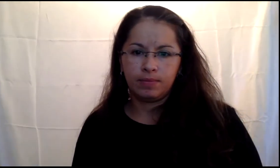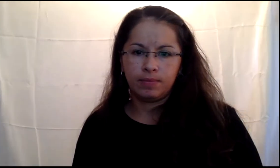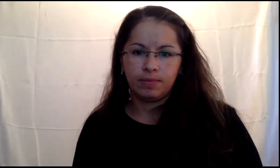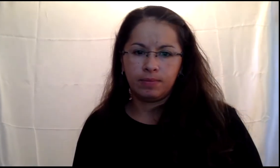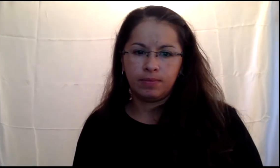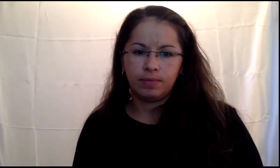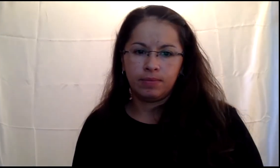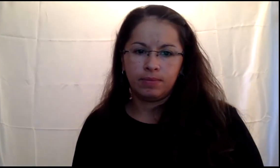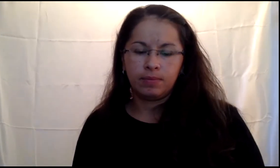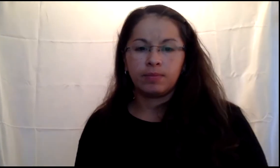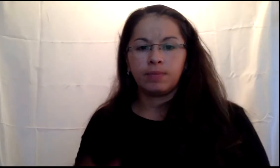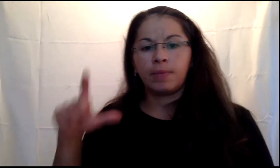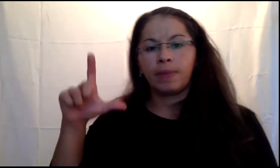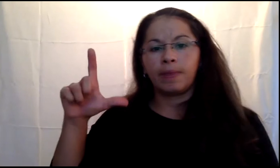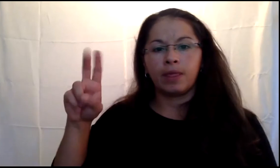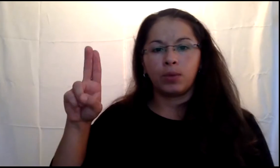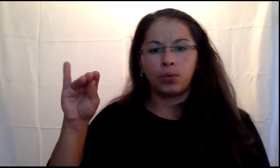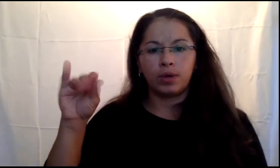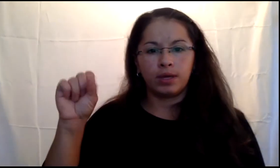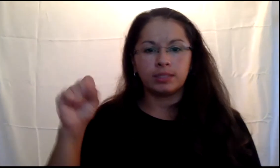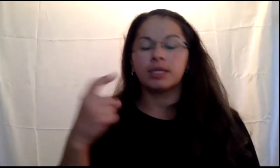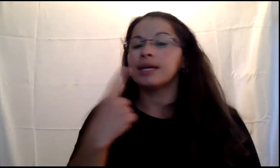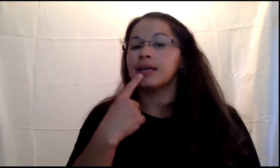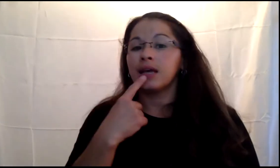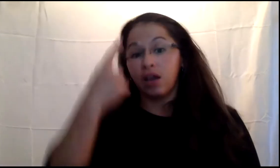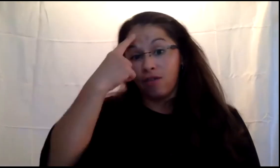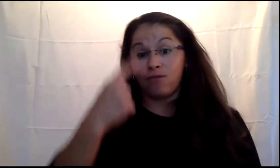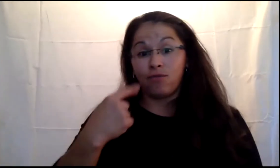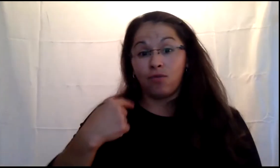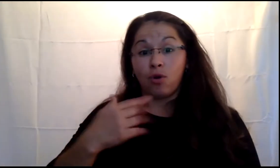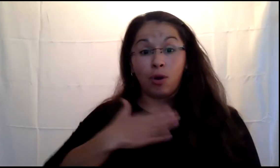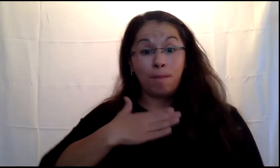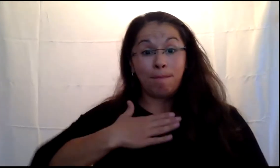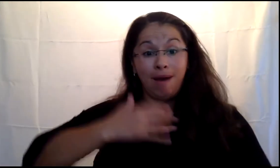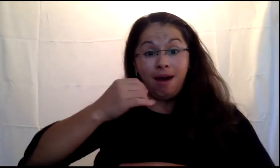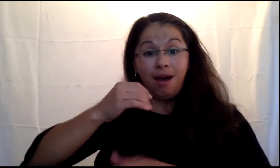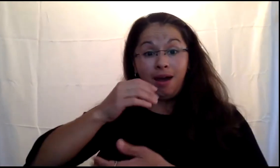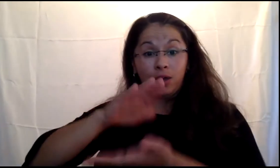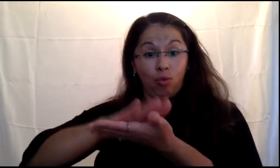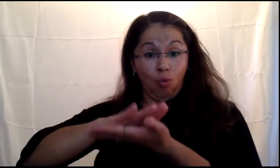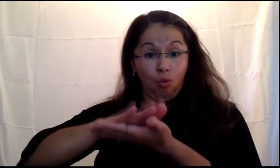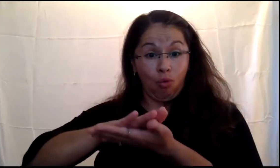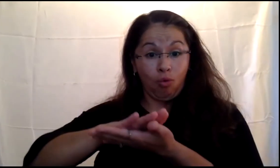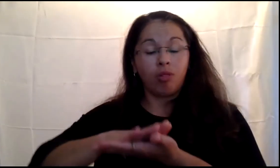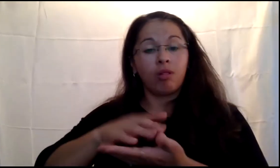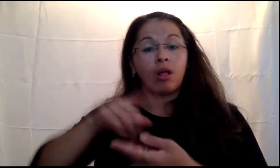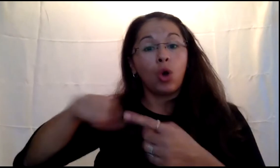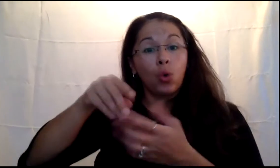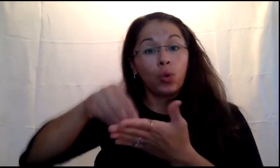I mean, I think that for us, and I can only speak about my institution, when our student lands on our admissions page or even just our